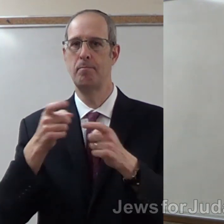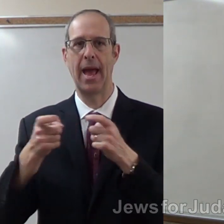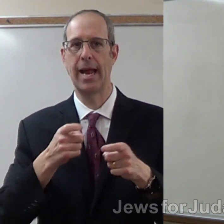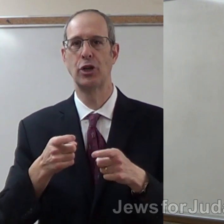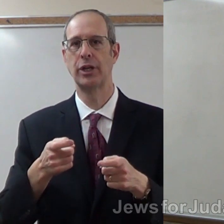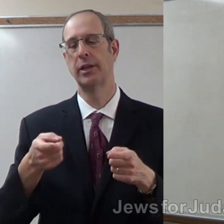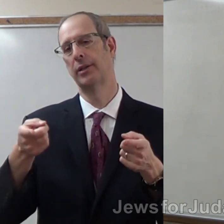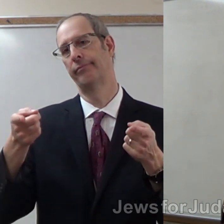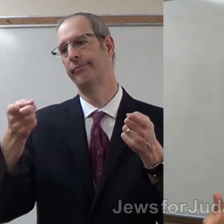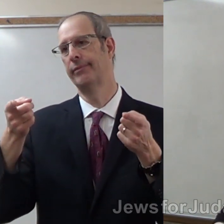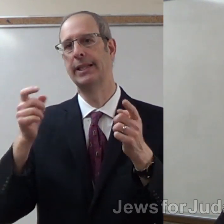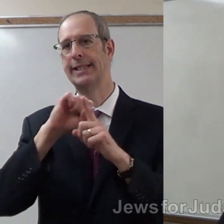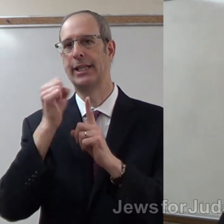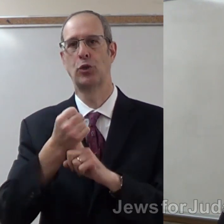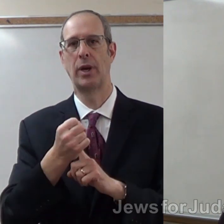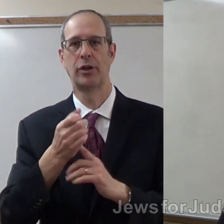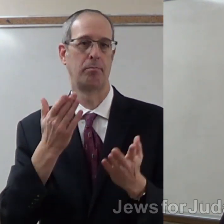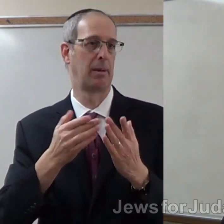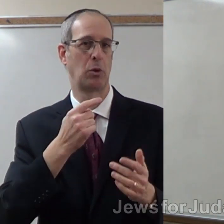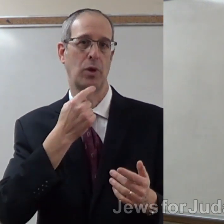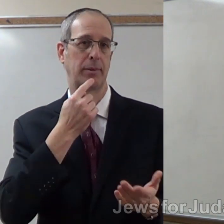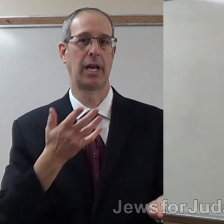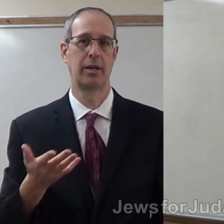when we are upset.